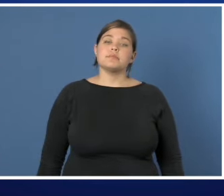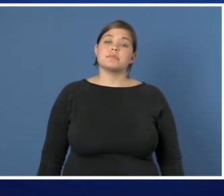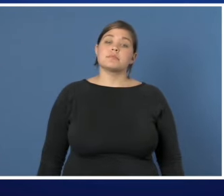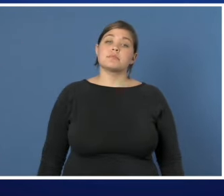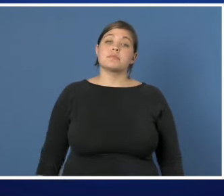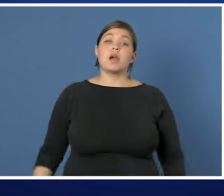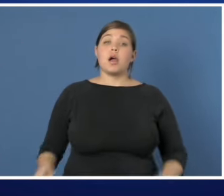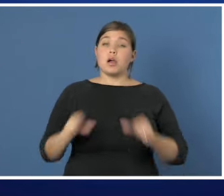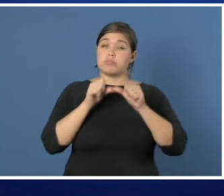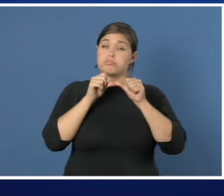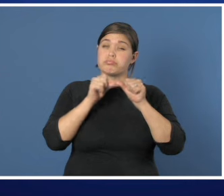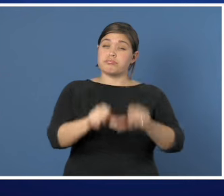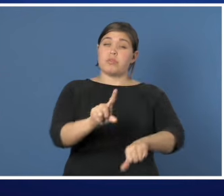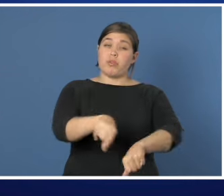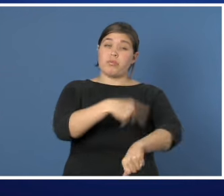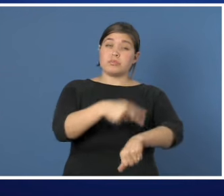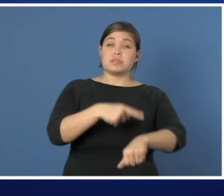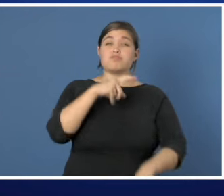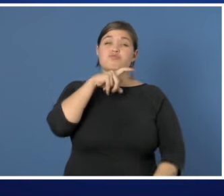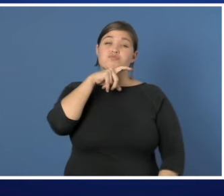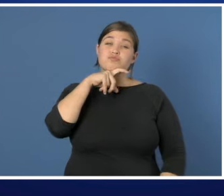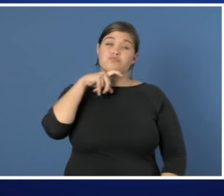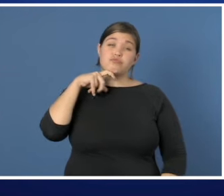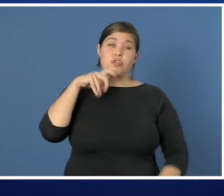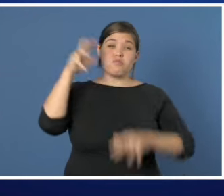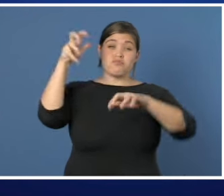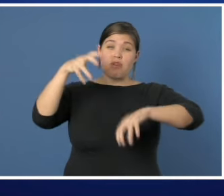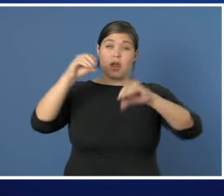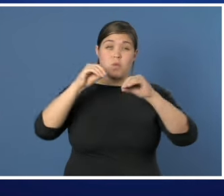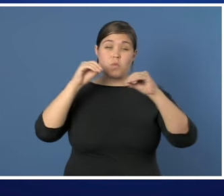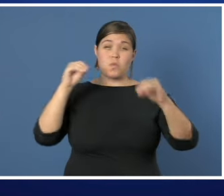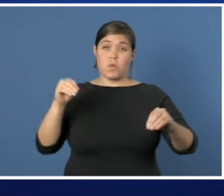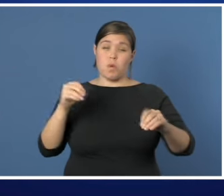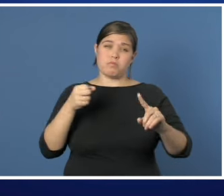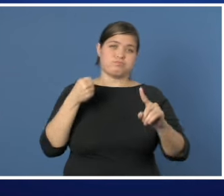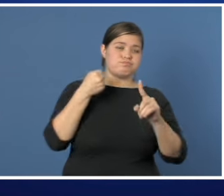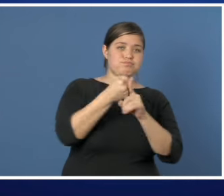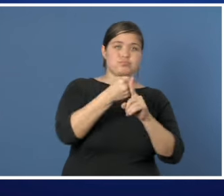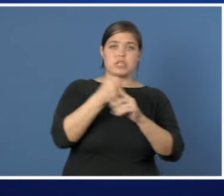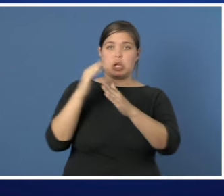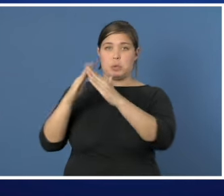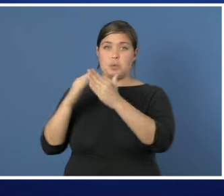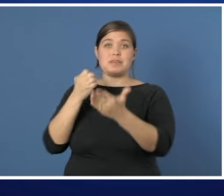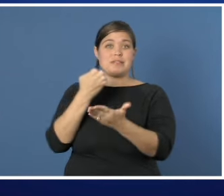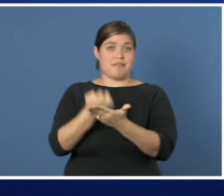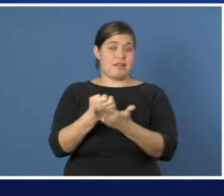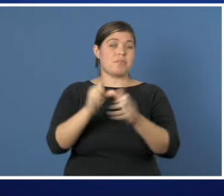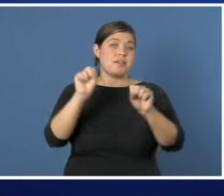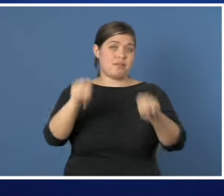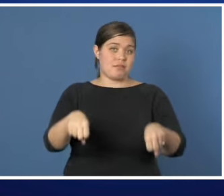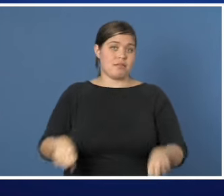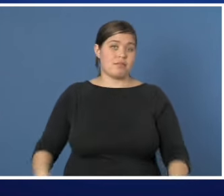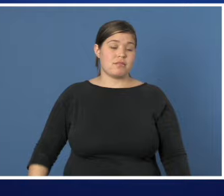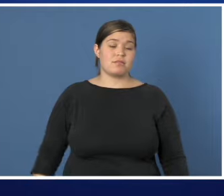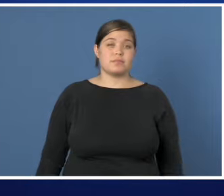A prolonged drought can have a serious economic impact on the community.